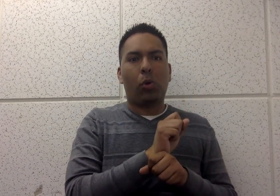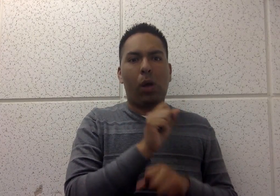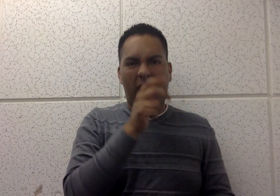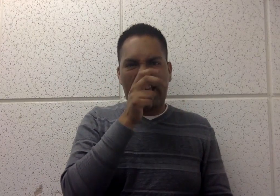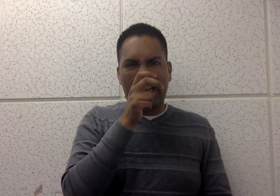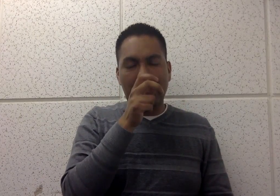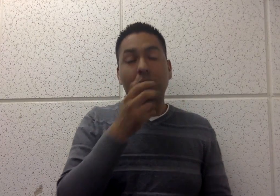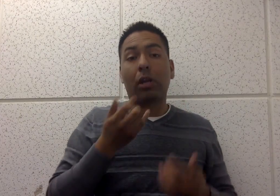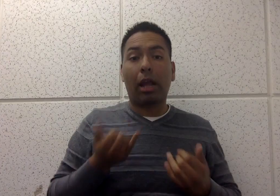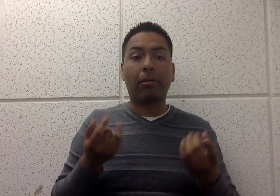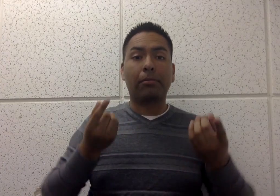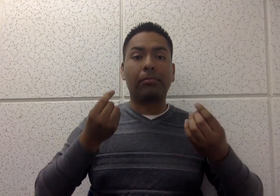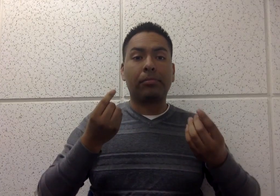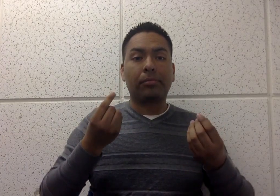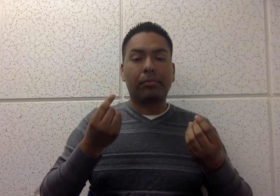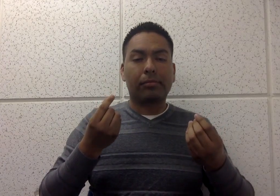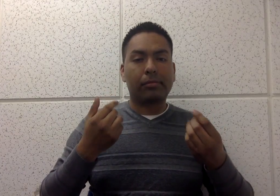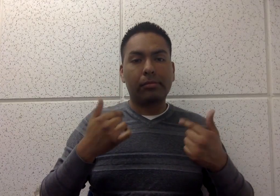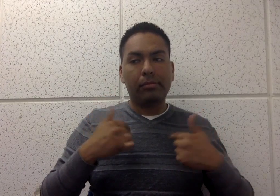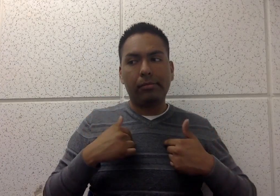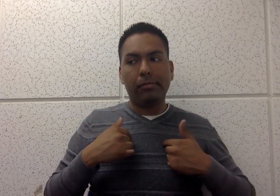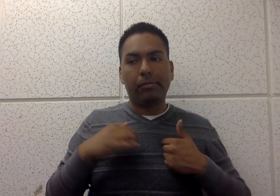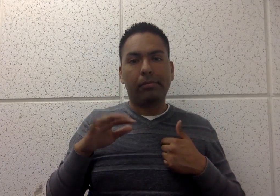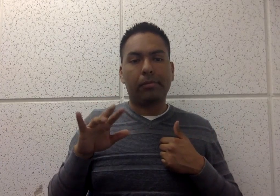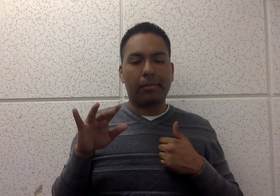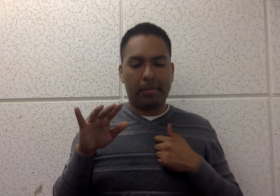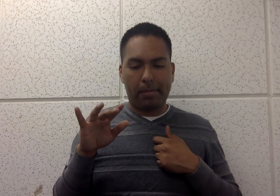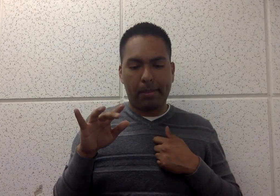So I want now to show you a bit of film.